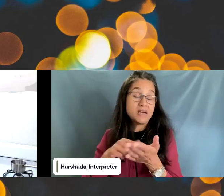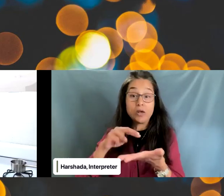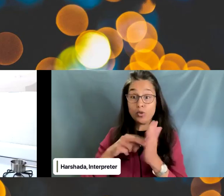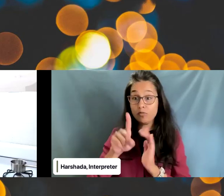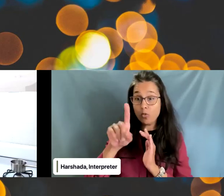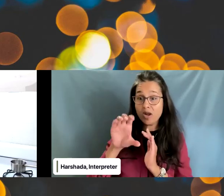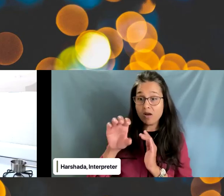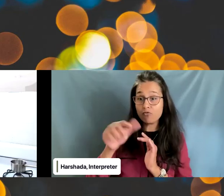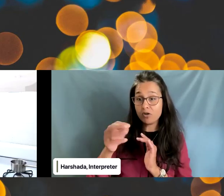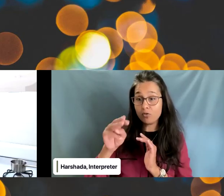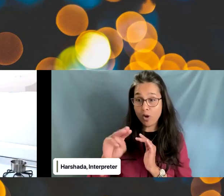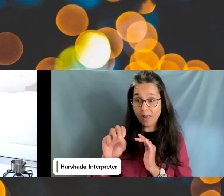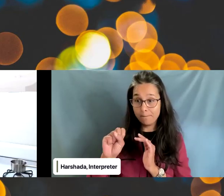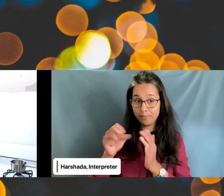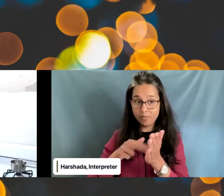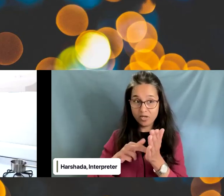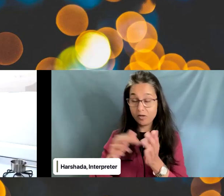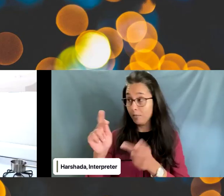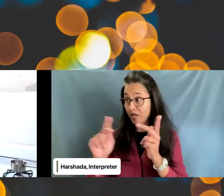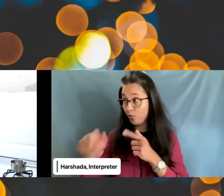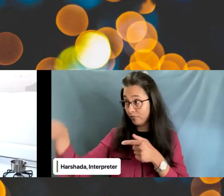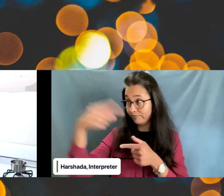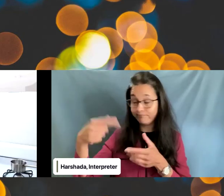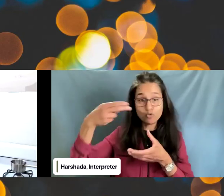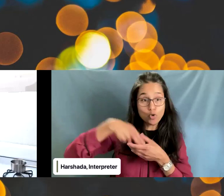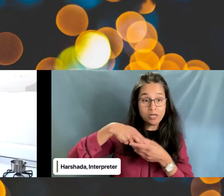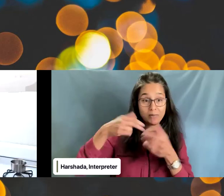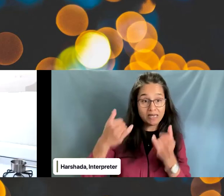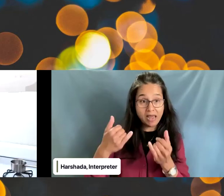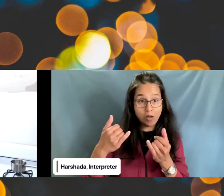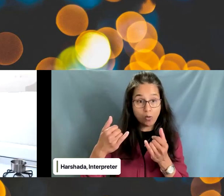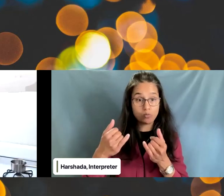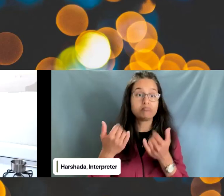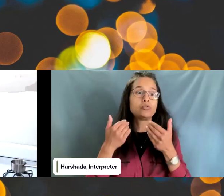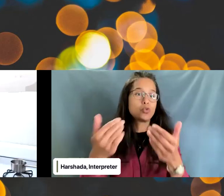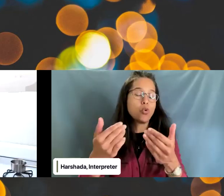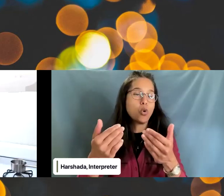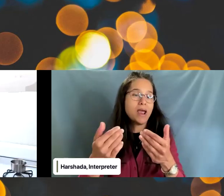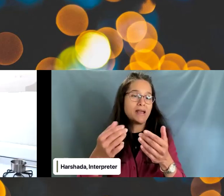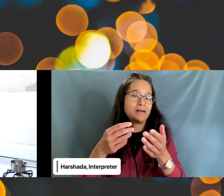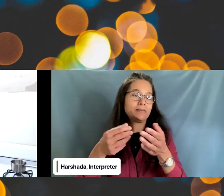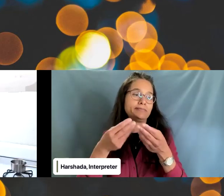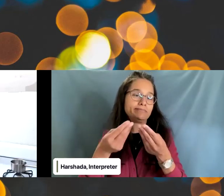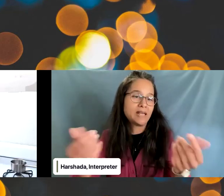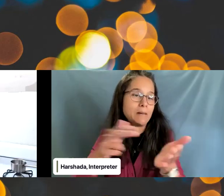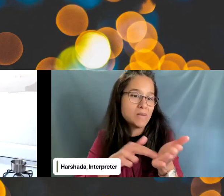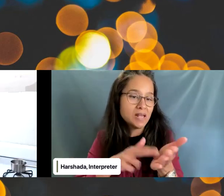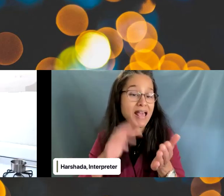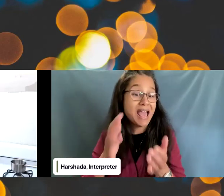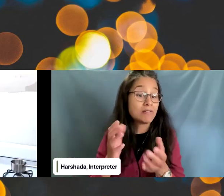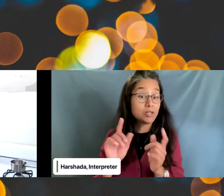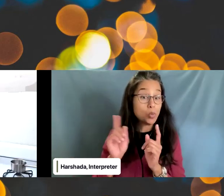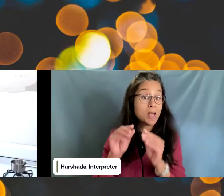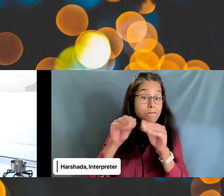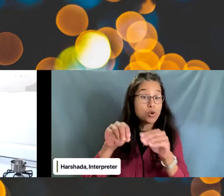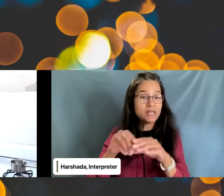okay? So those of you who are joining me with the crust from scratch, let's melt our butter. So I am gonna do mine in a medium,